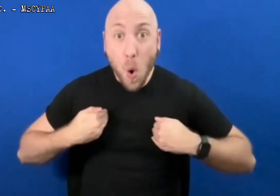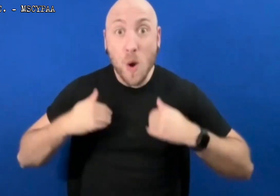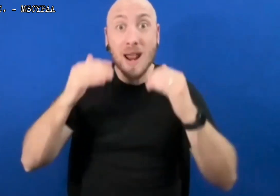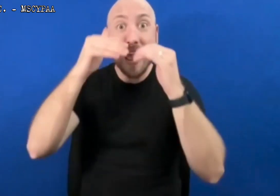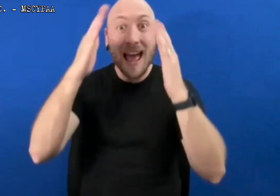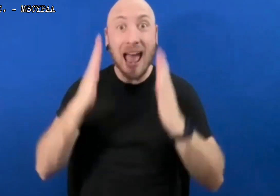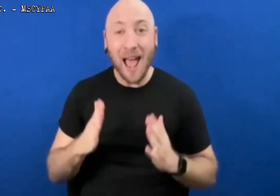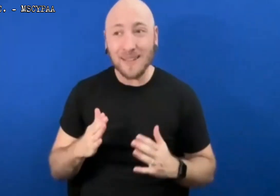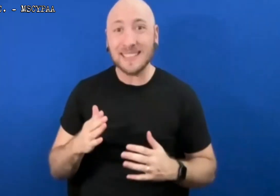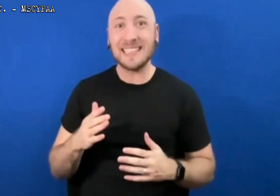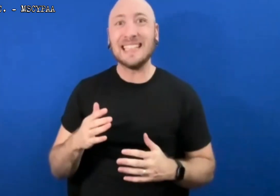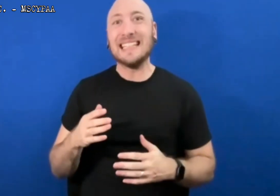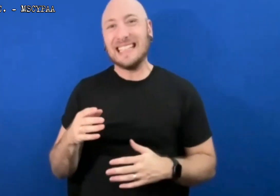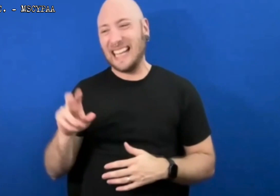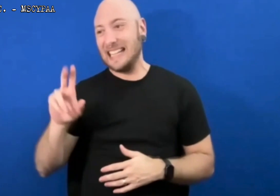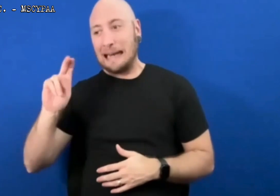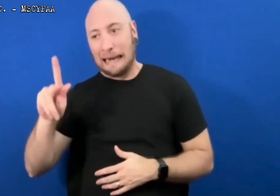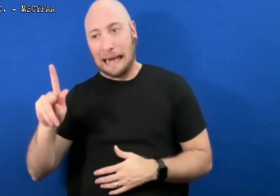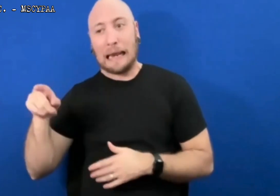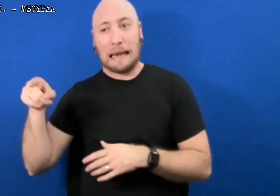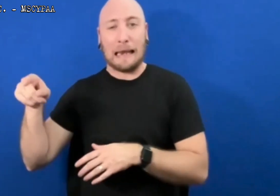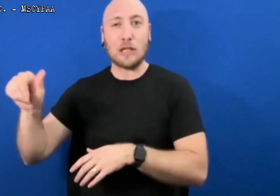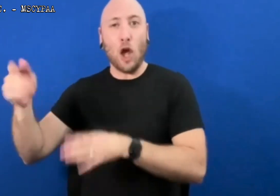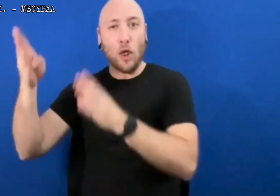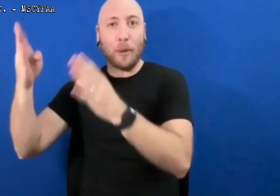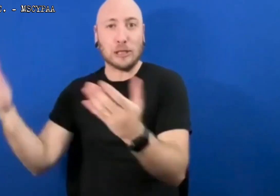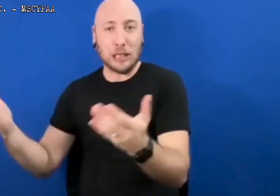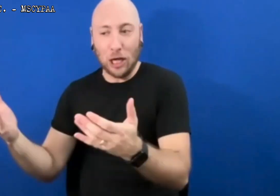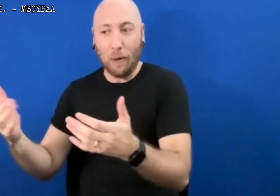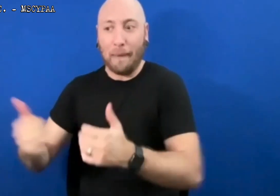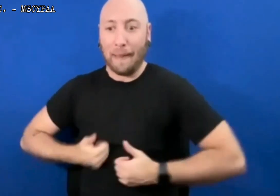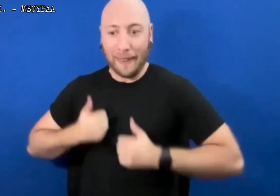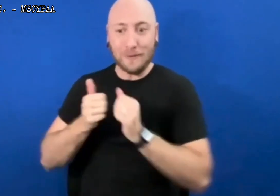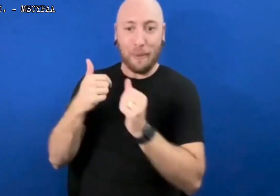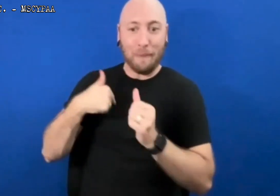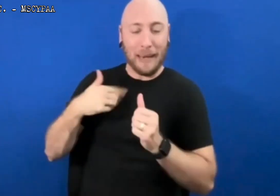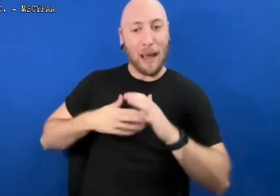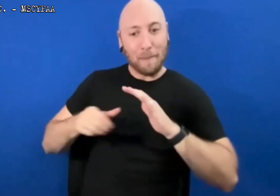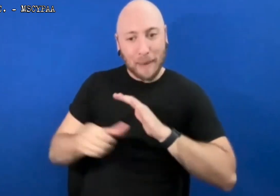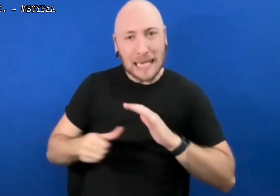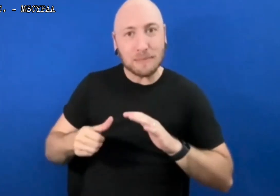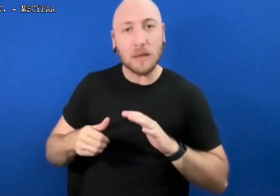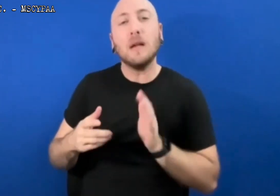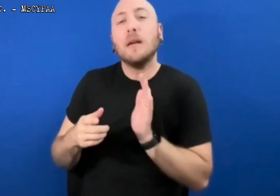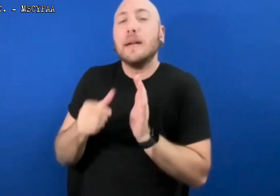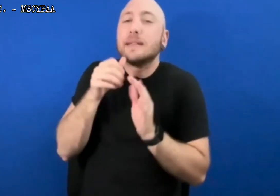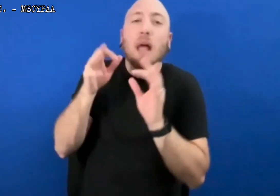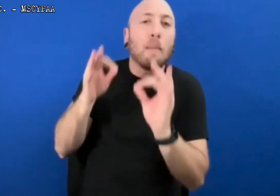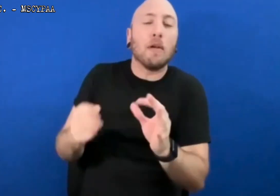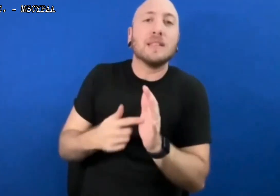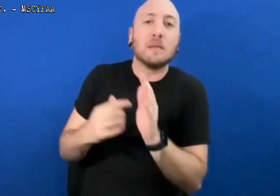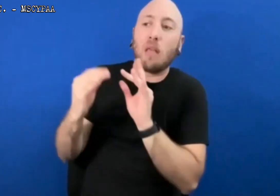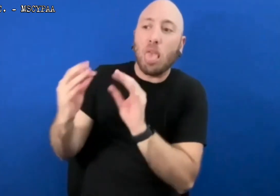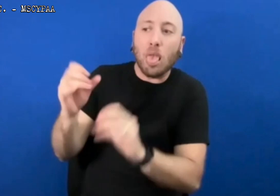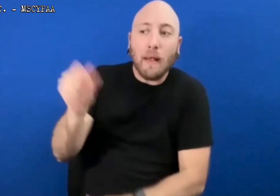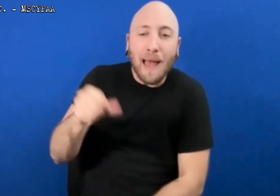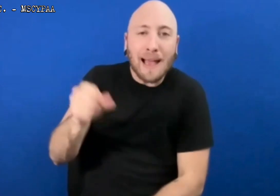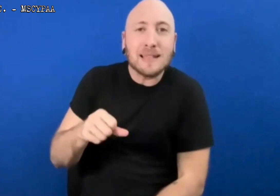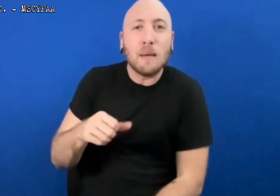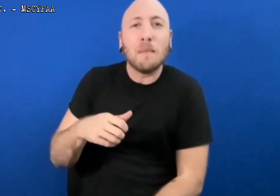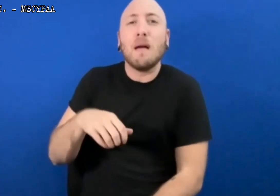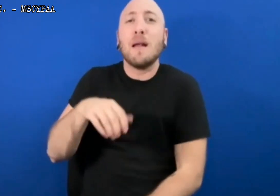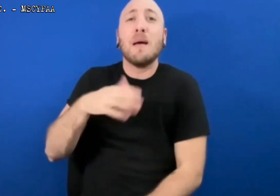Nicky Poo here lives in my basement. It's wonderful. We fight sometimes, but like, I love my